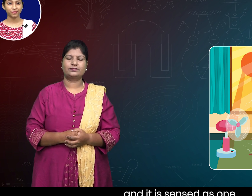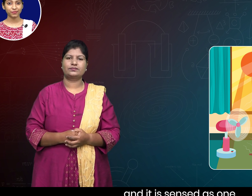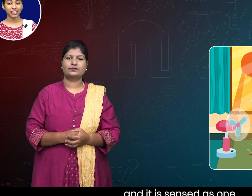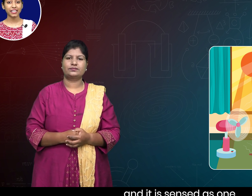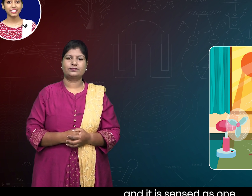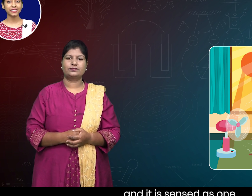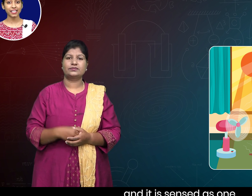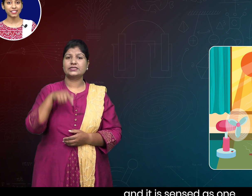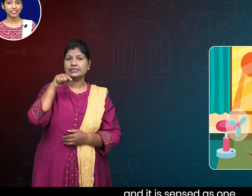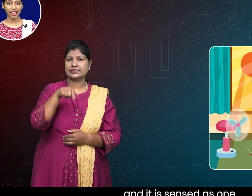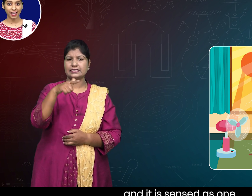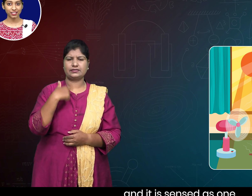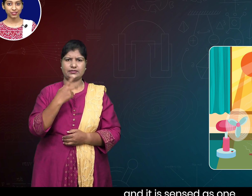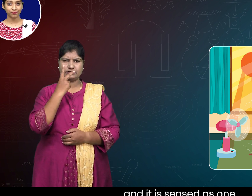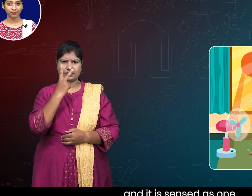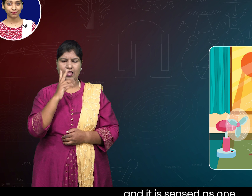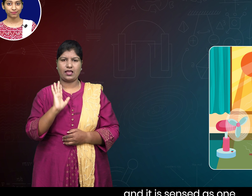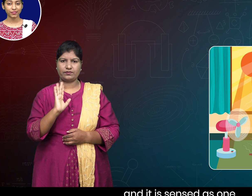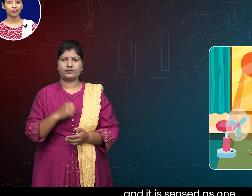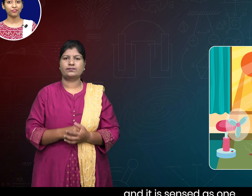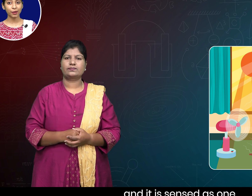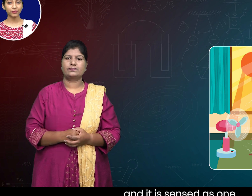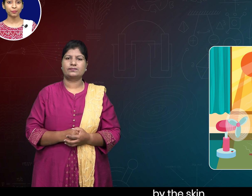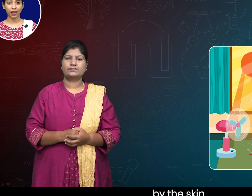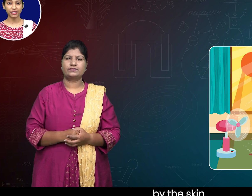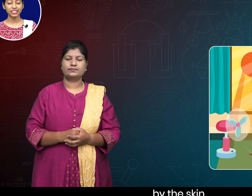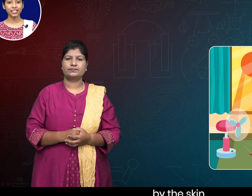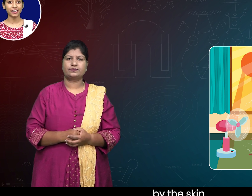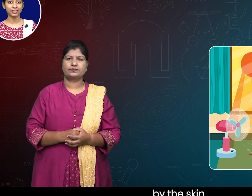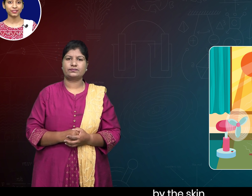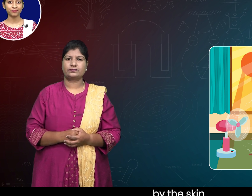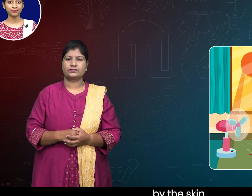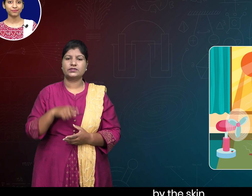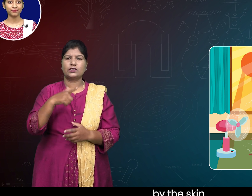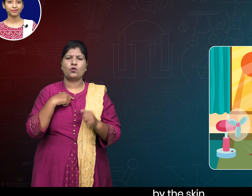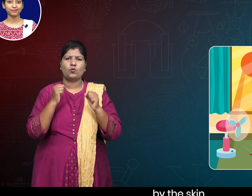and it is sensed as warmth by the skin.